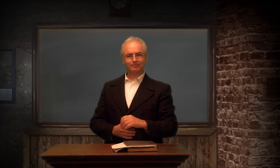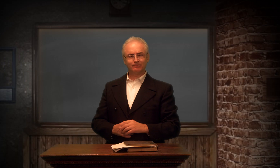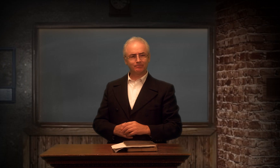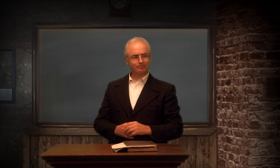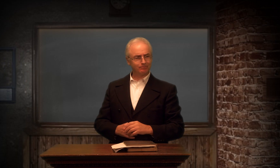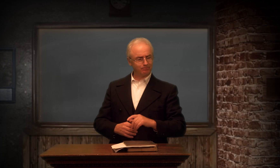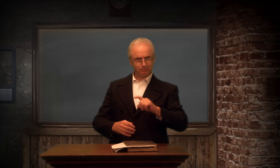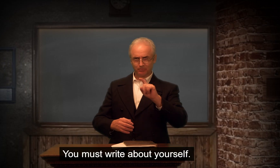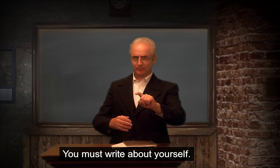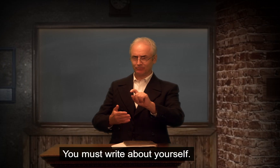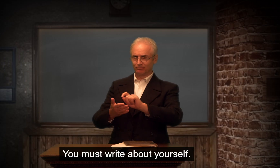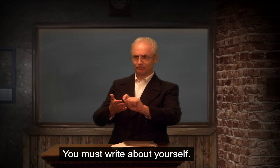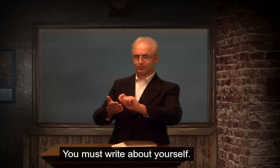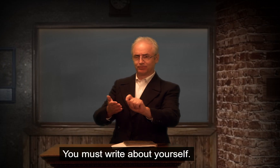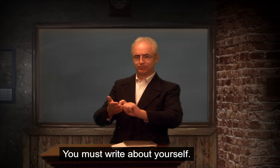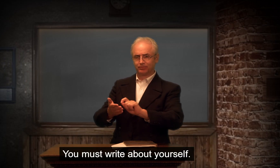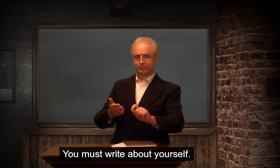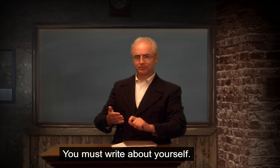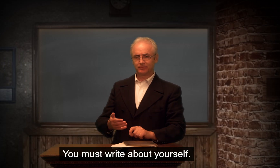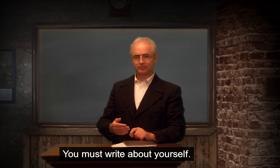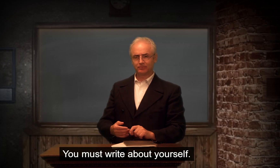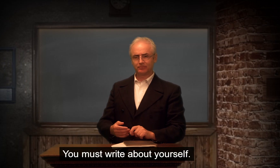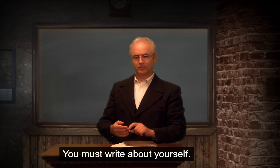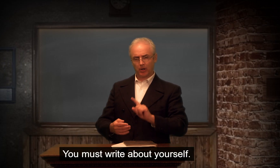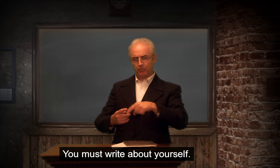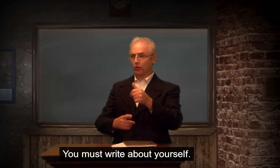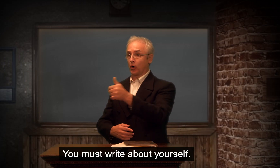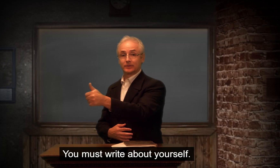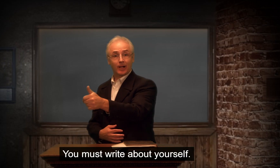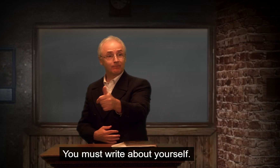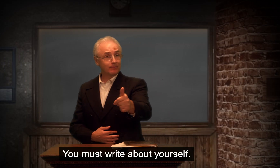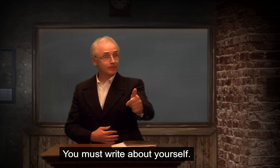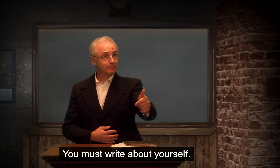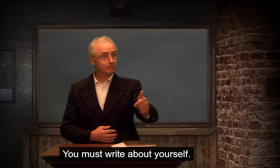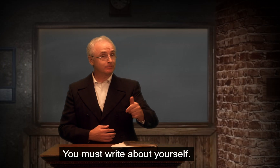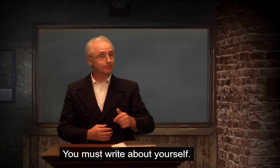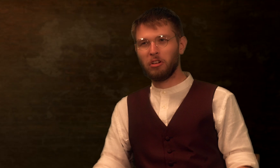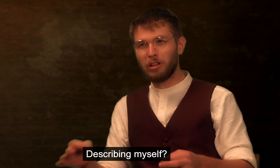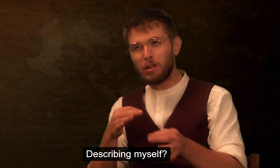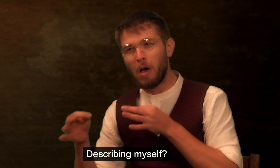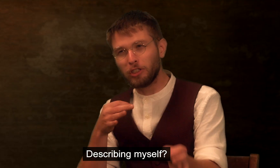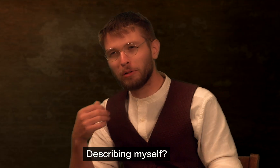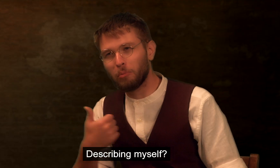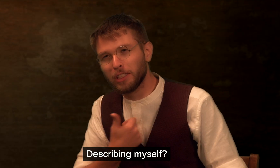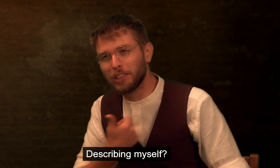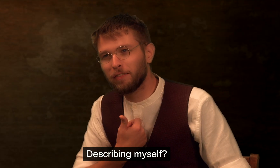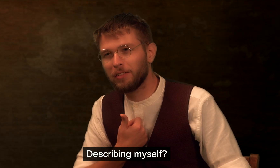You must write about yourself. Describing myself?